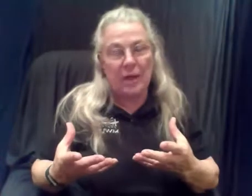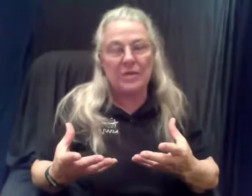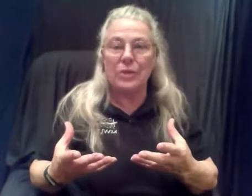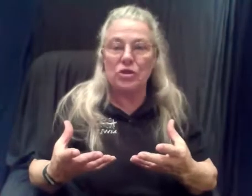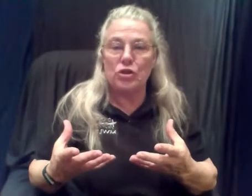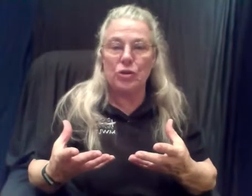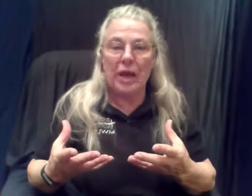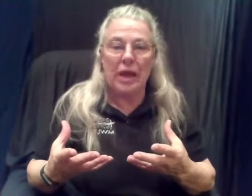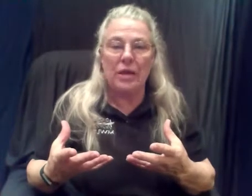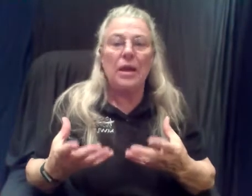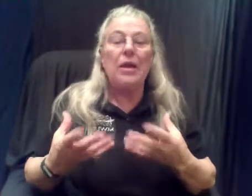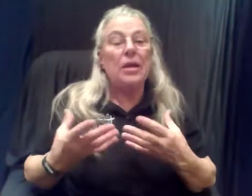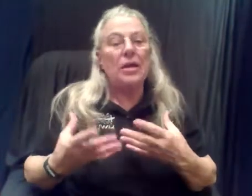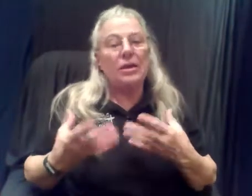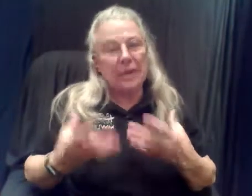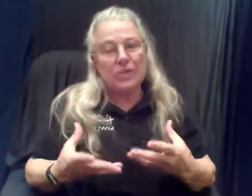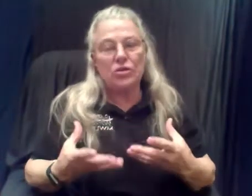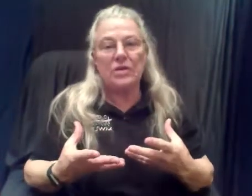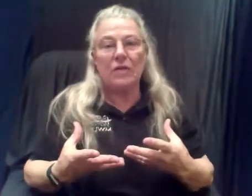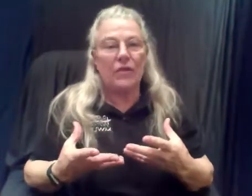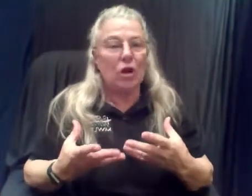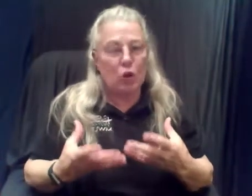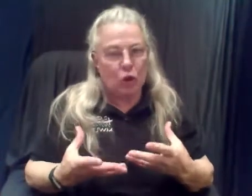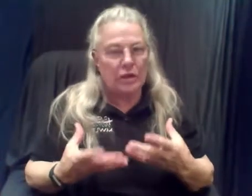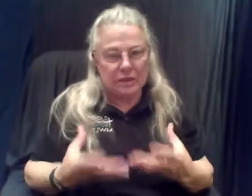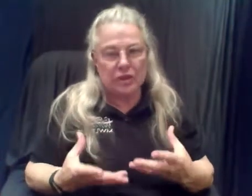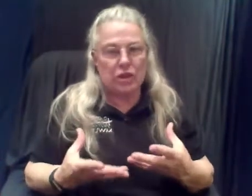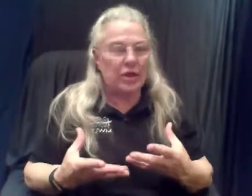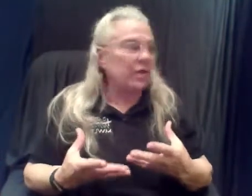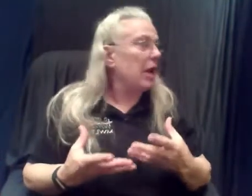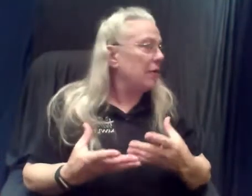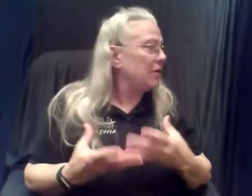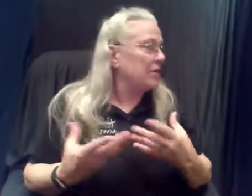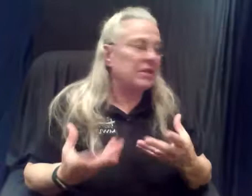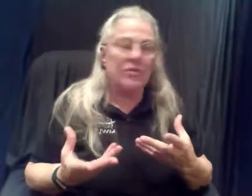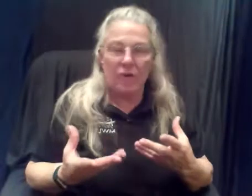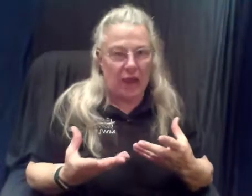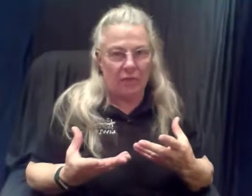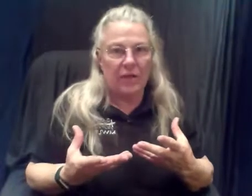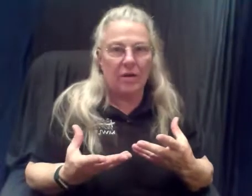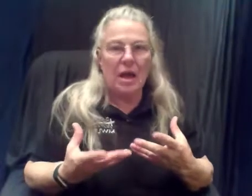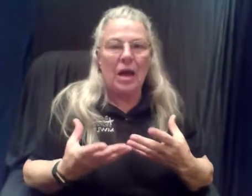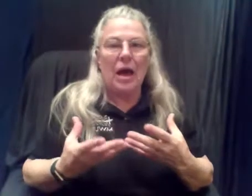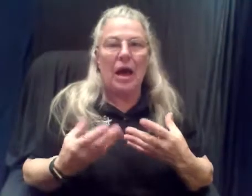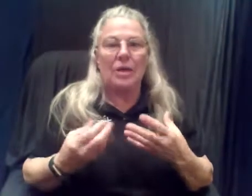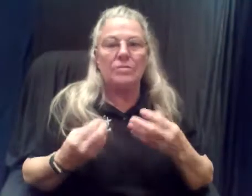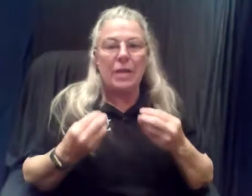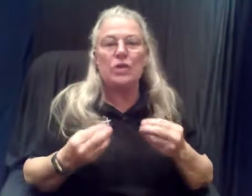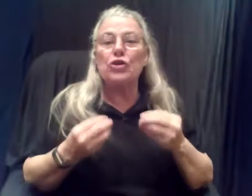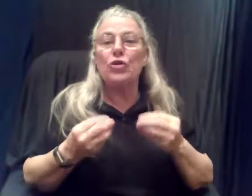much as you can. Get yourself a good dictionary, and there are several out there. Make sure it